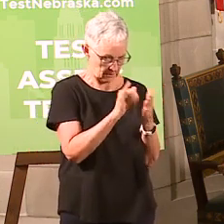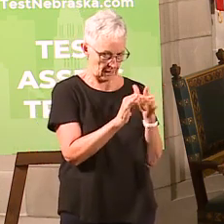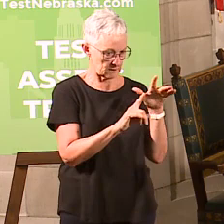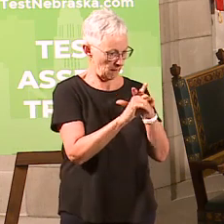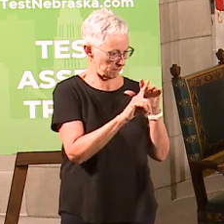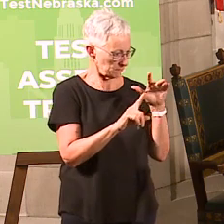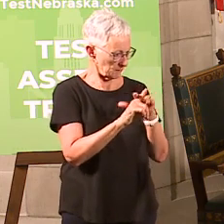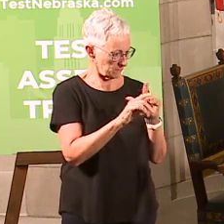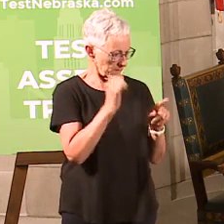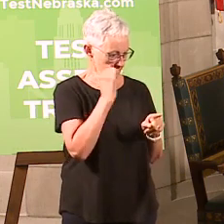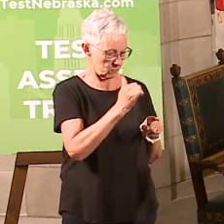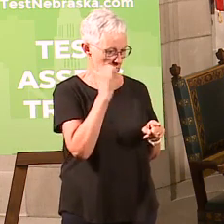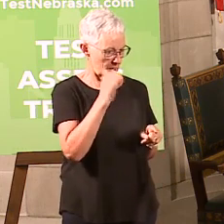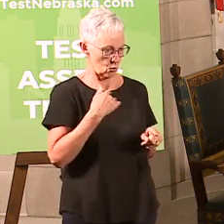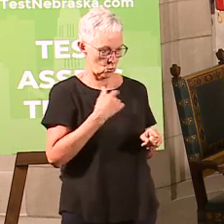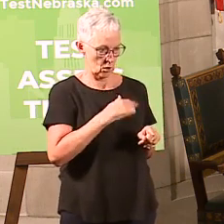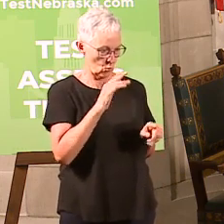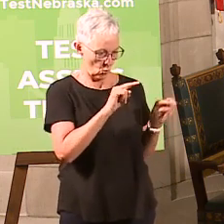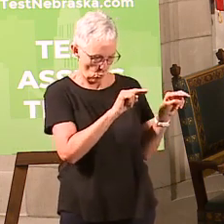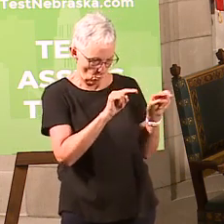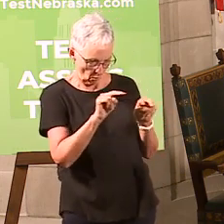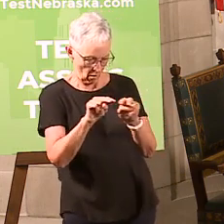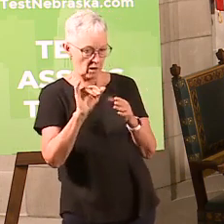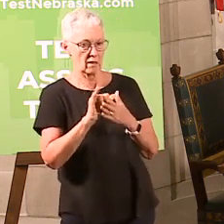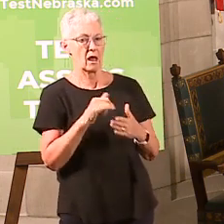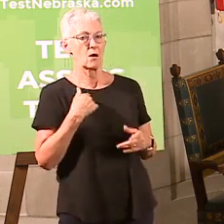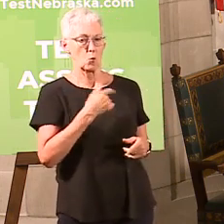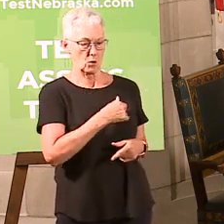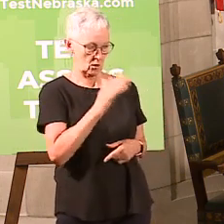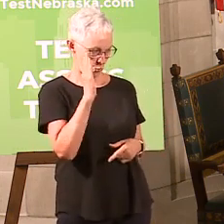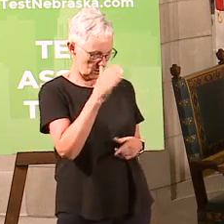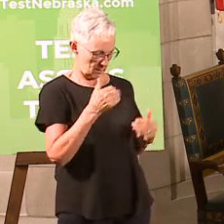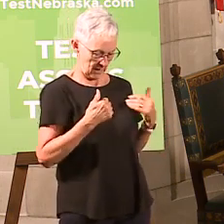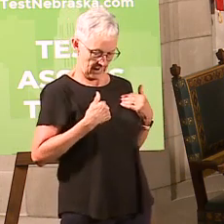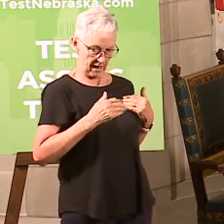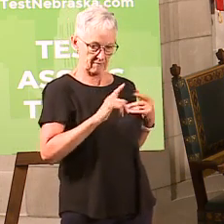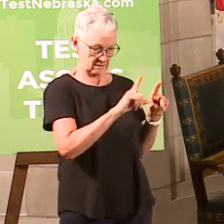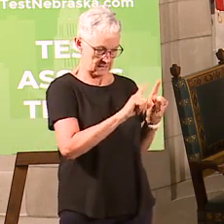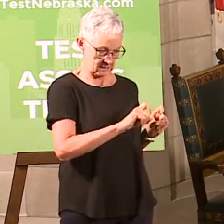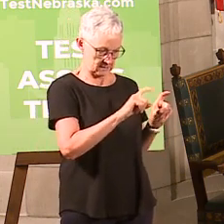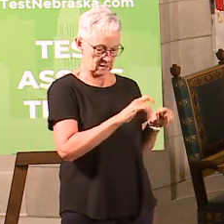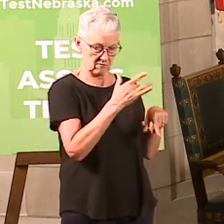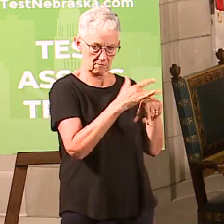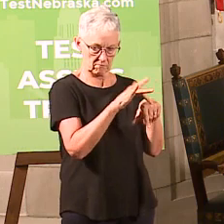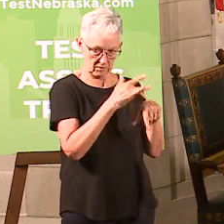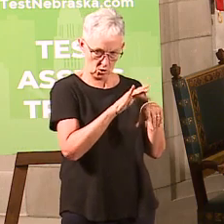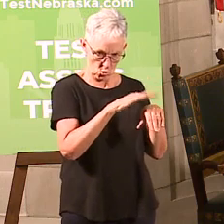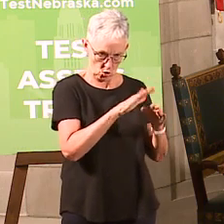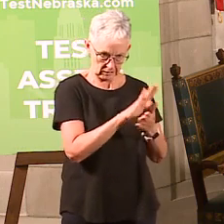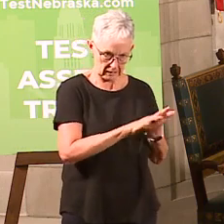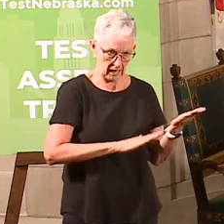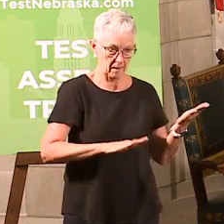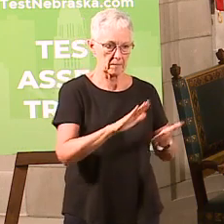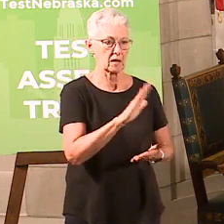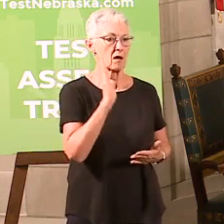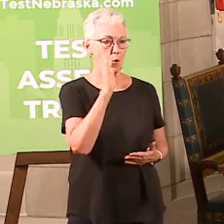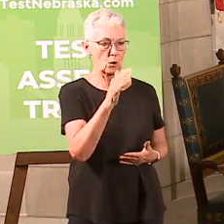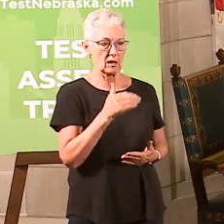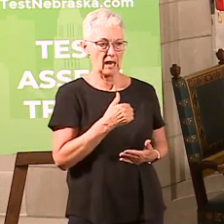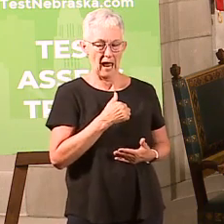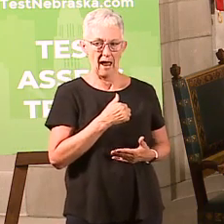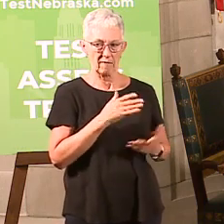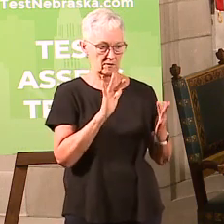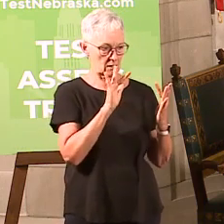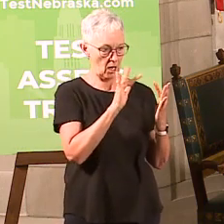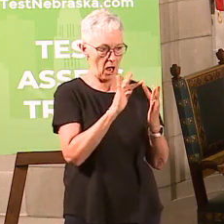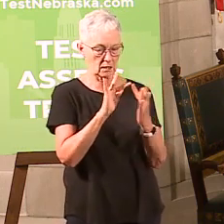professionals. We'll have that on our campuses. We'll have our own contact tracing capability. We'll have testing available for our students. And we are minimizing even